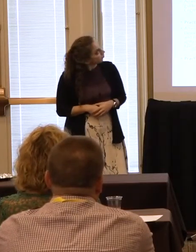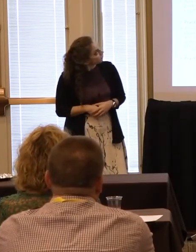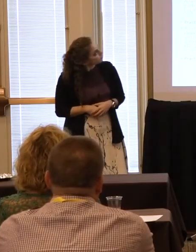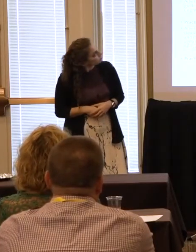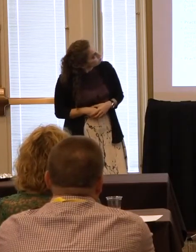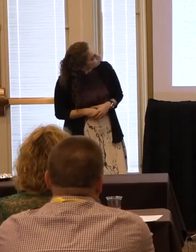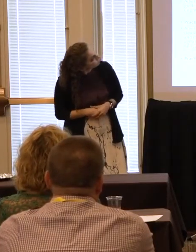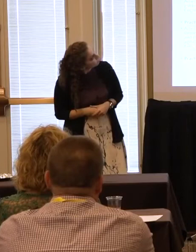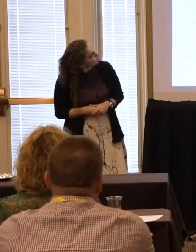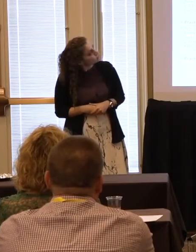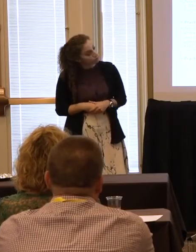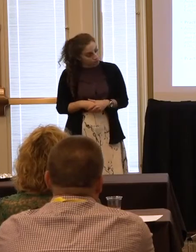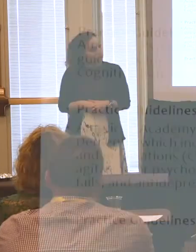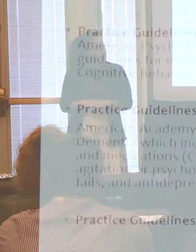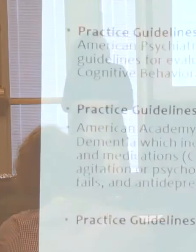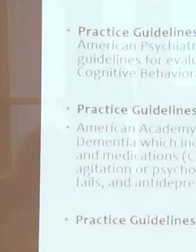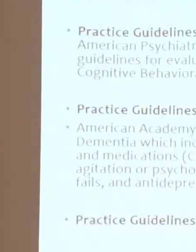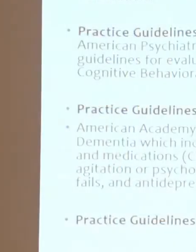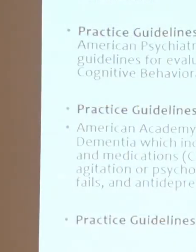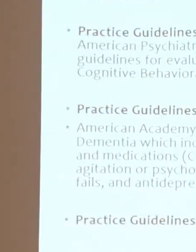practice guidelines for autism,